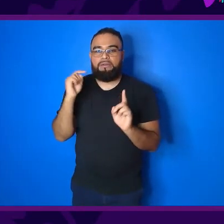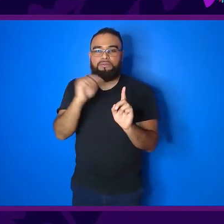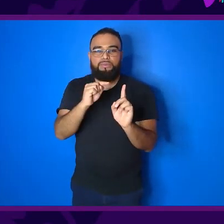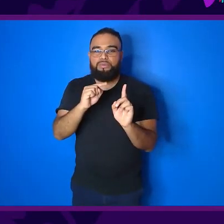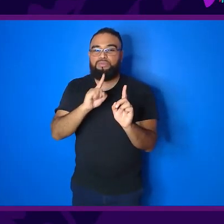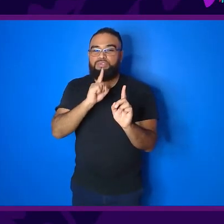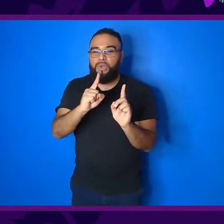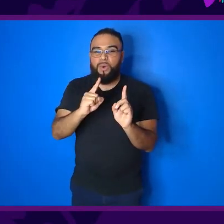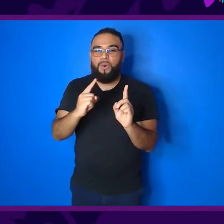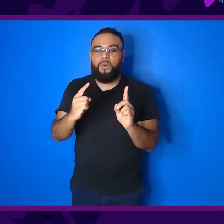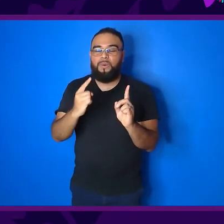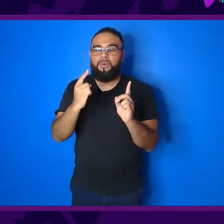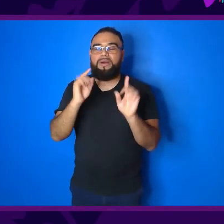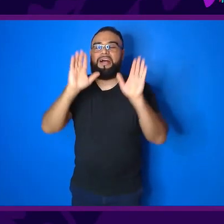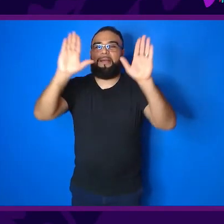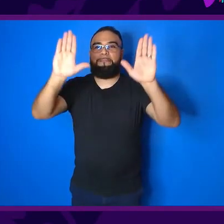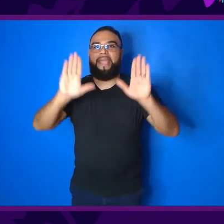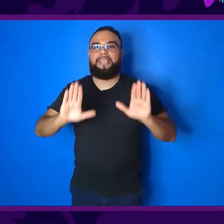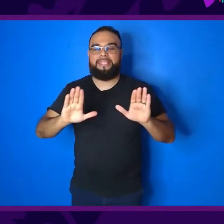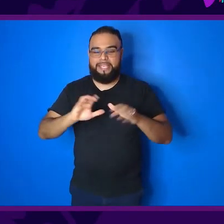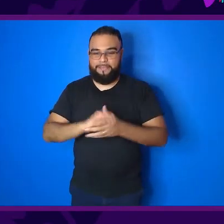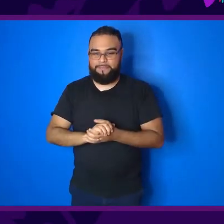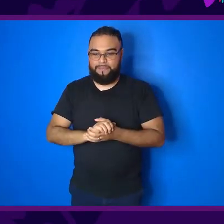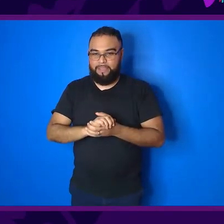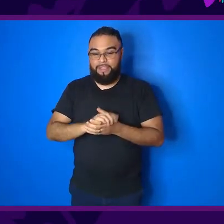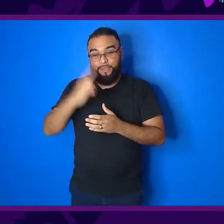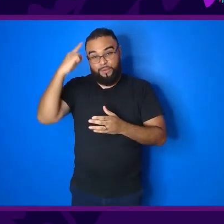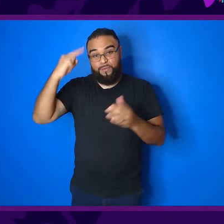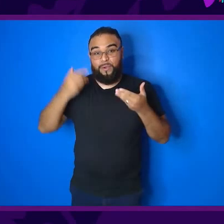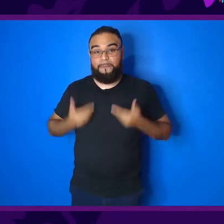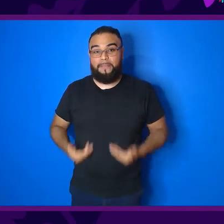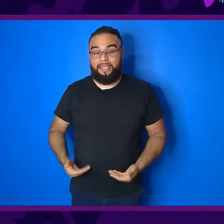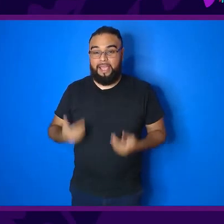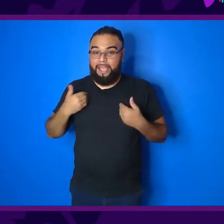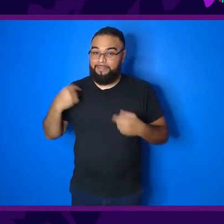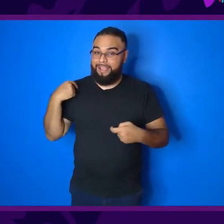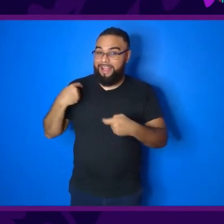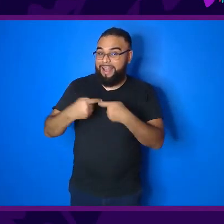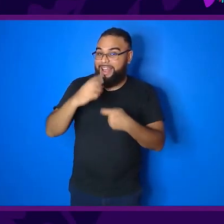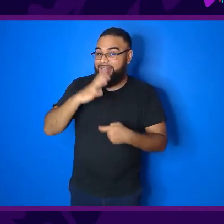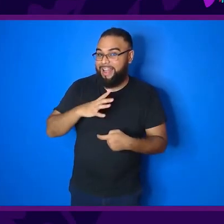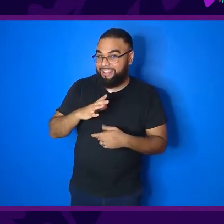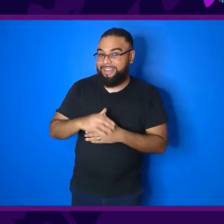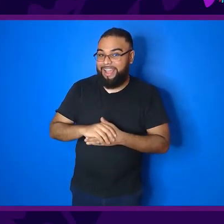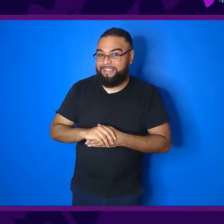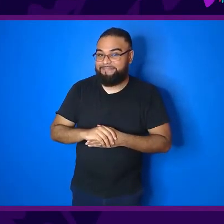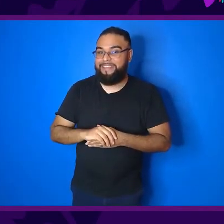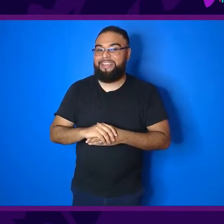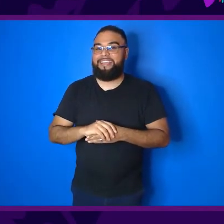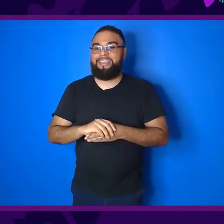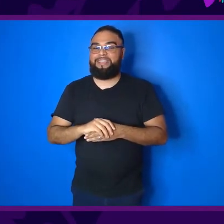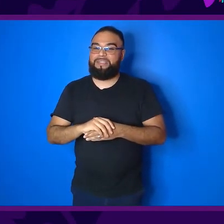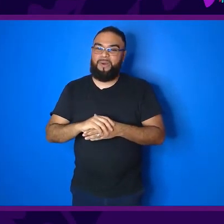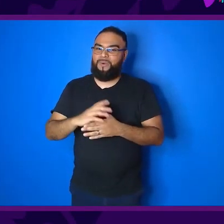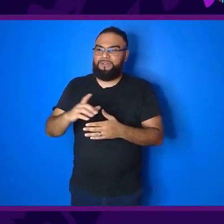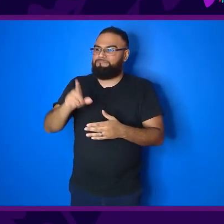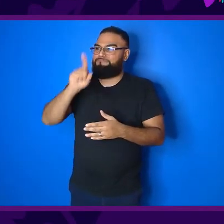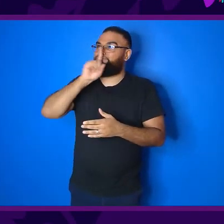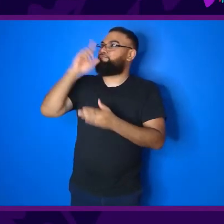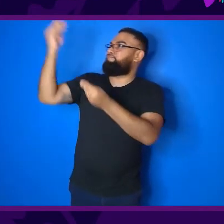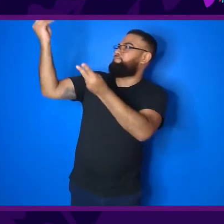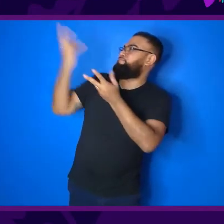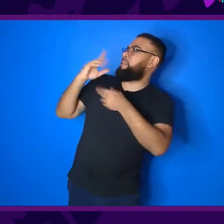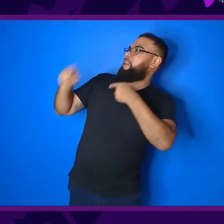me, I'm Latina, so like we never really heard of like Latina change makers. Do you have any